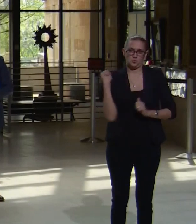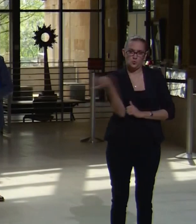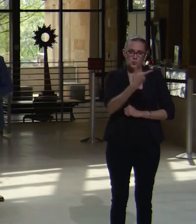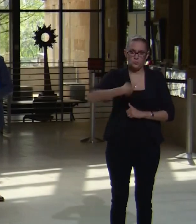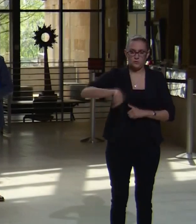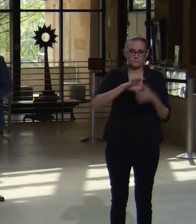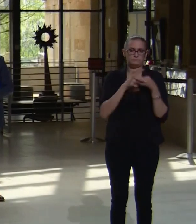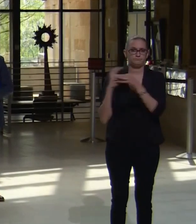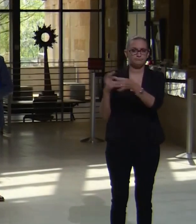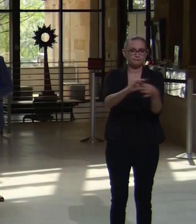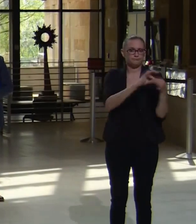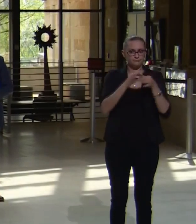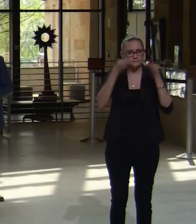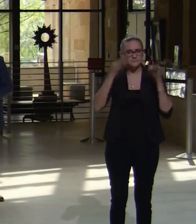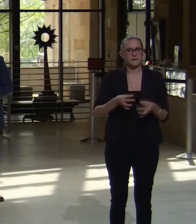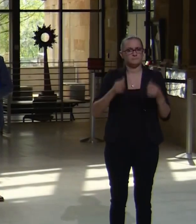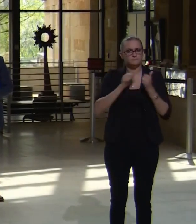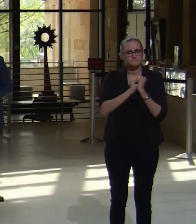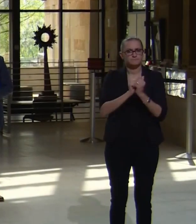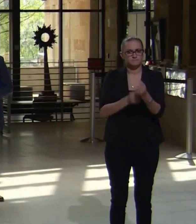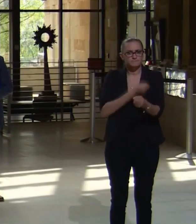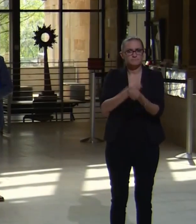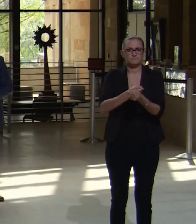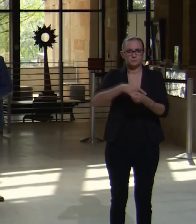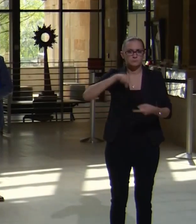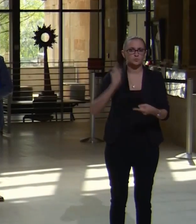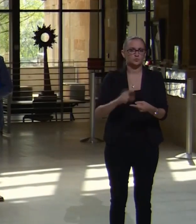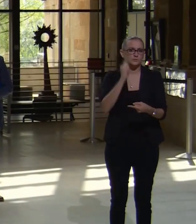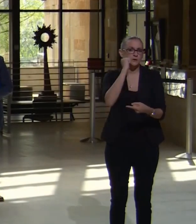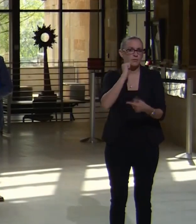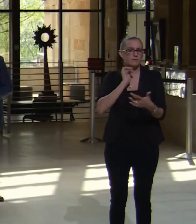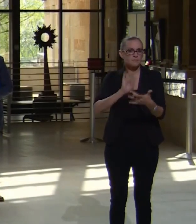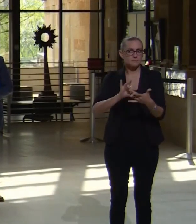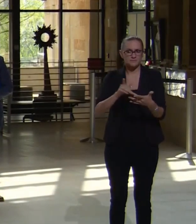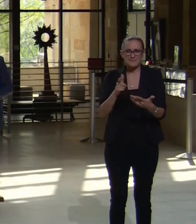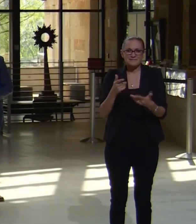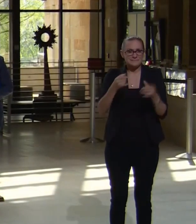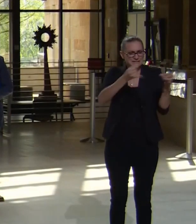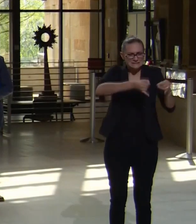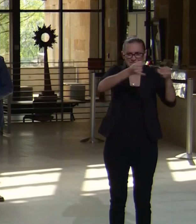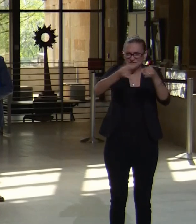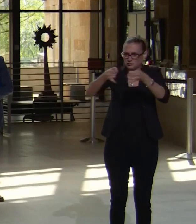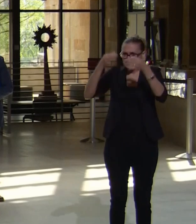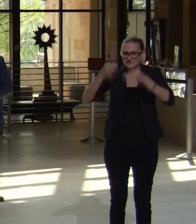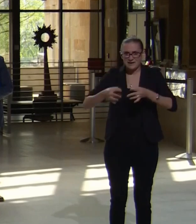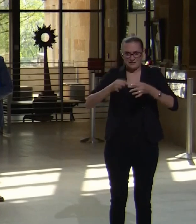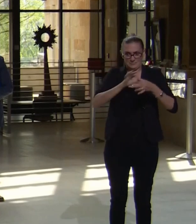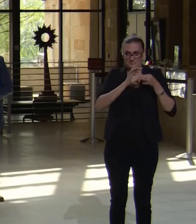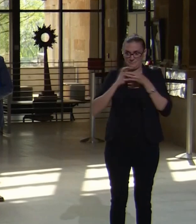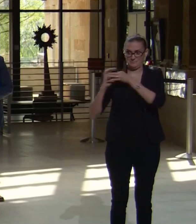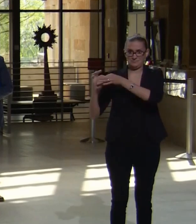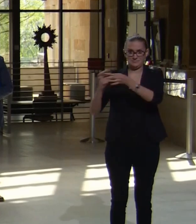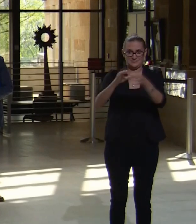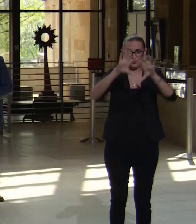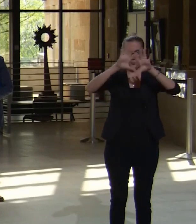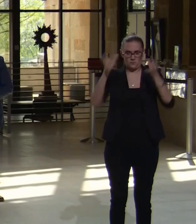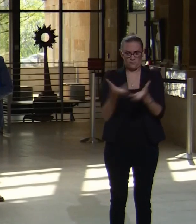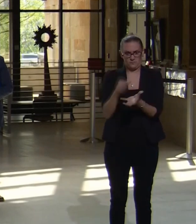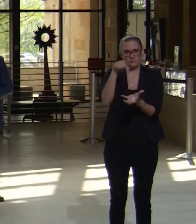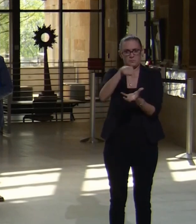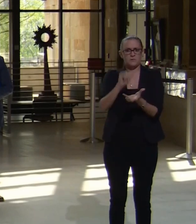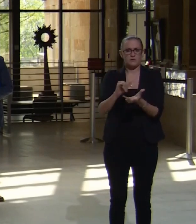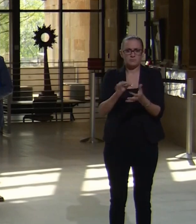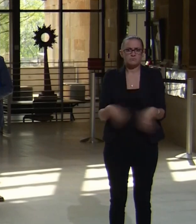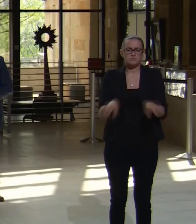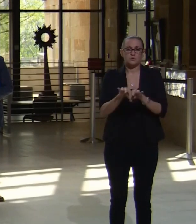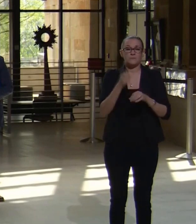this choice together if we're going to reduce daily contacts. They're individual choices, but it's the collective number that matters. You